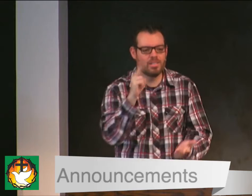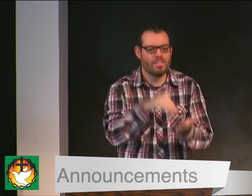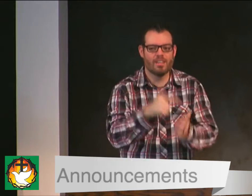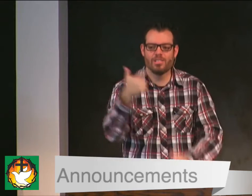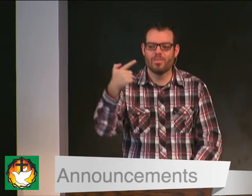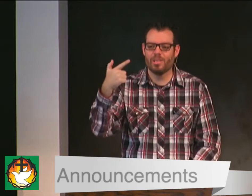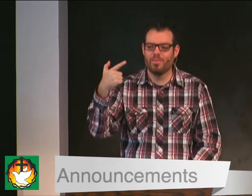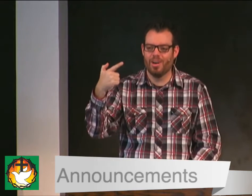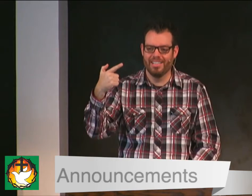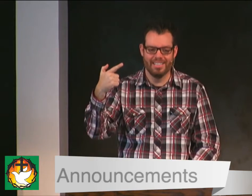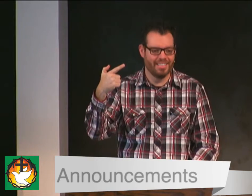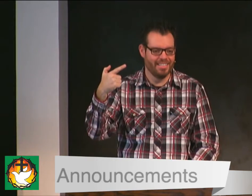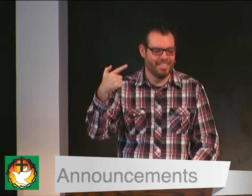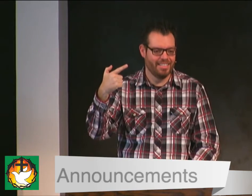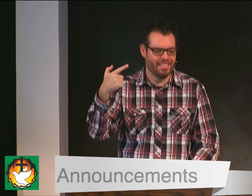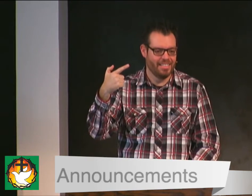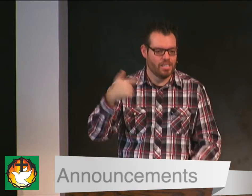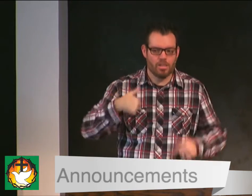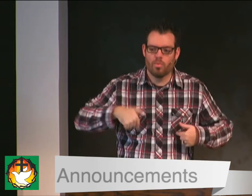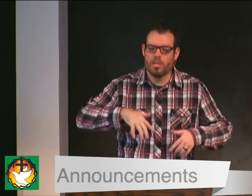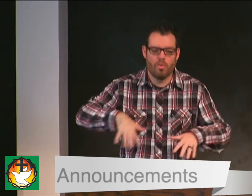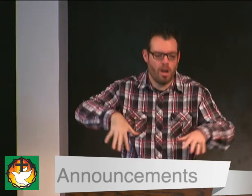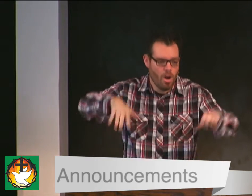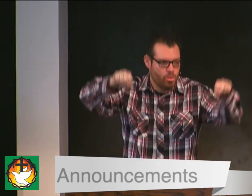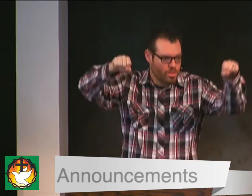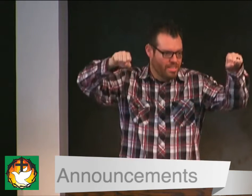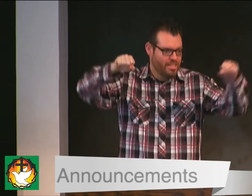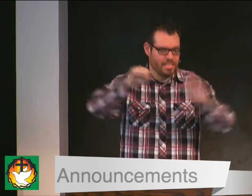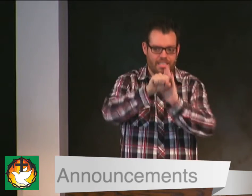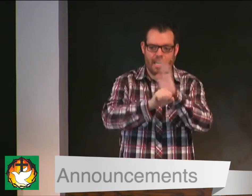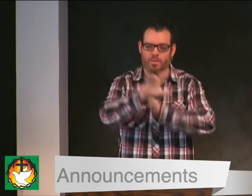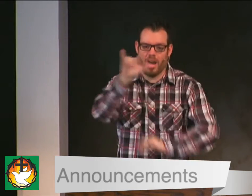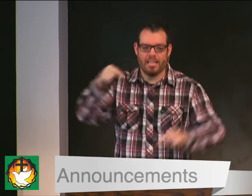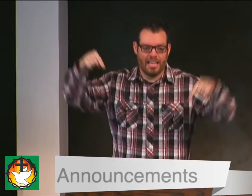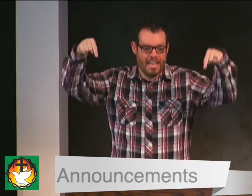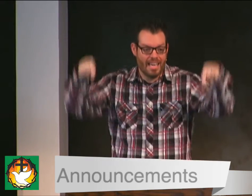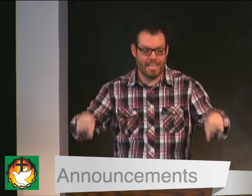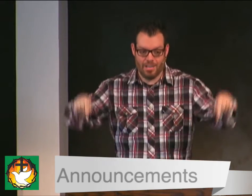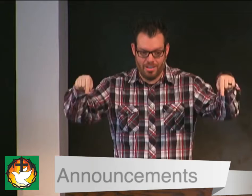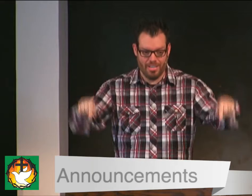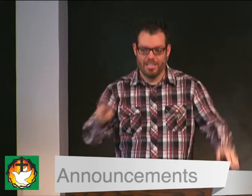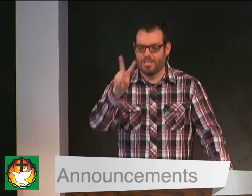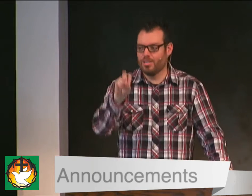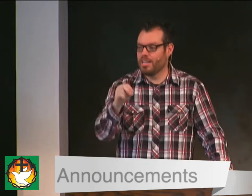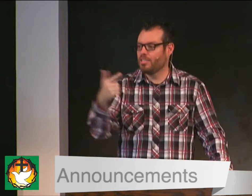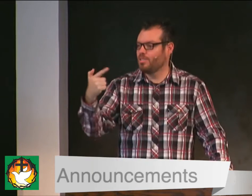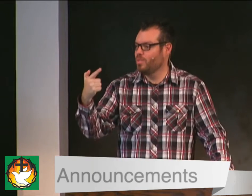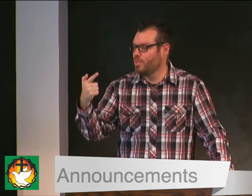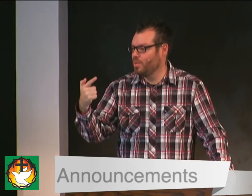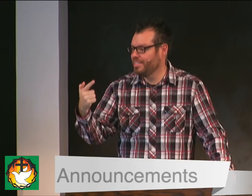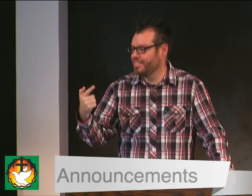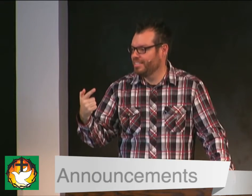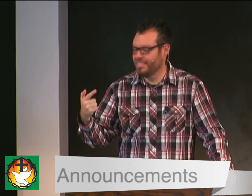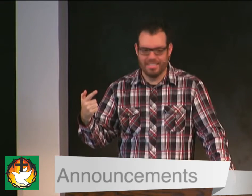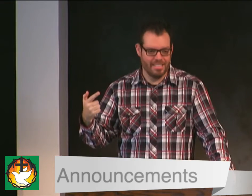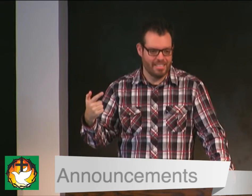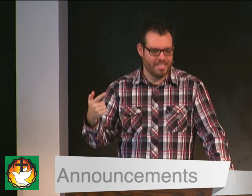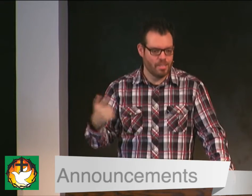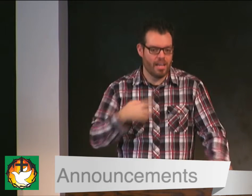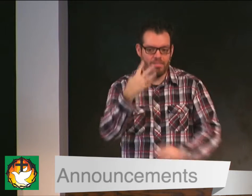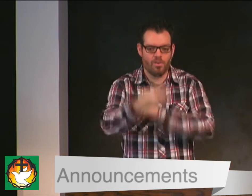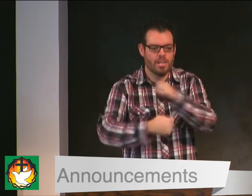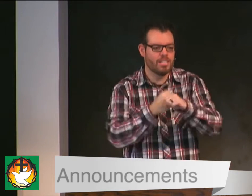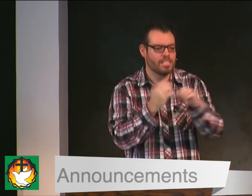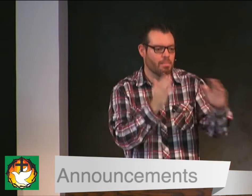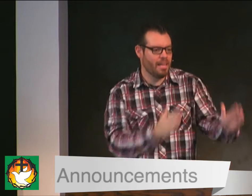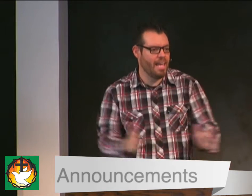won 2021. So we will host the state rally here 2021. So